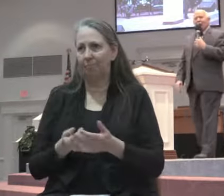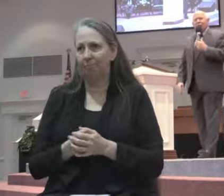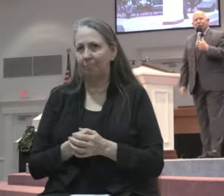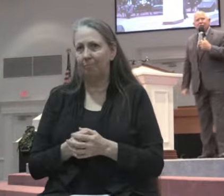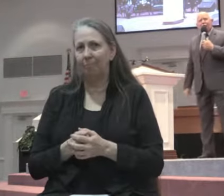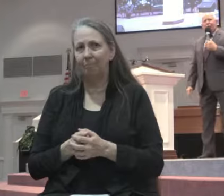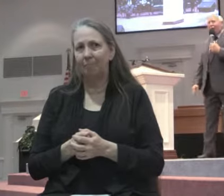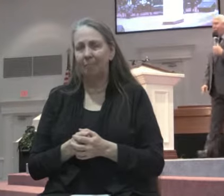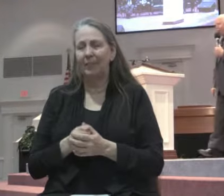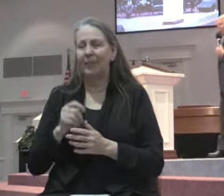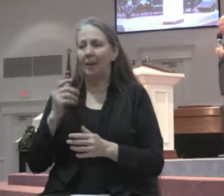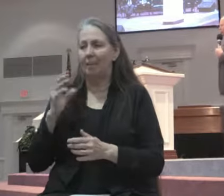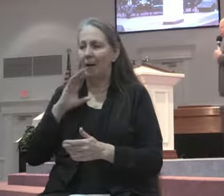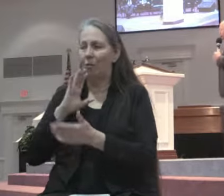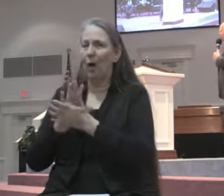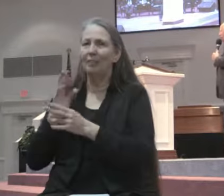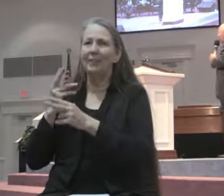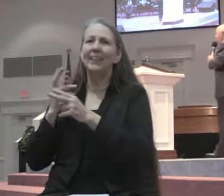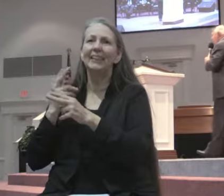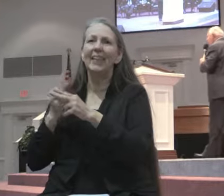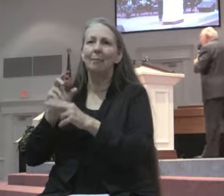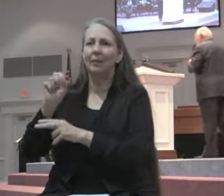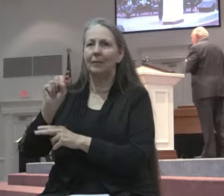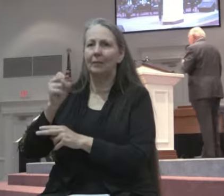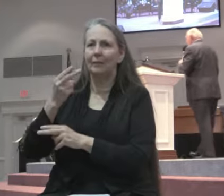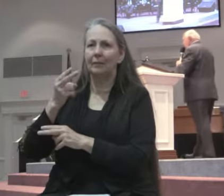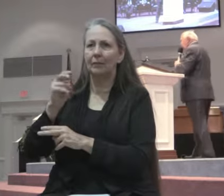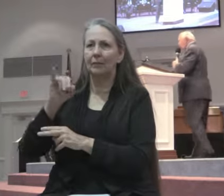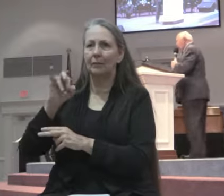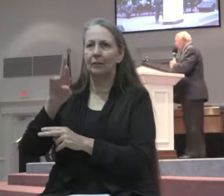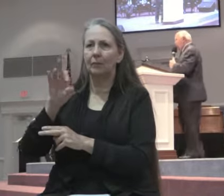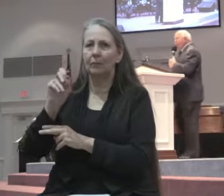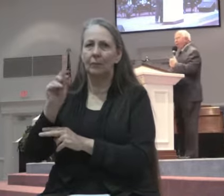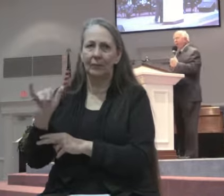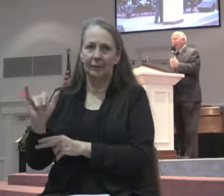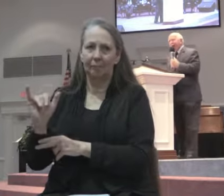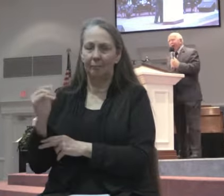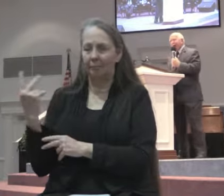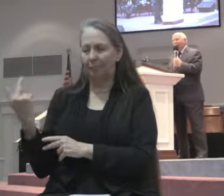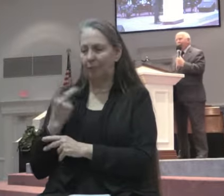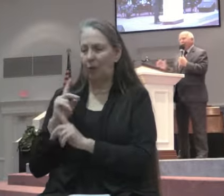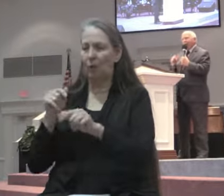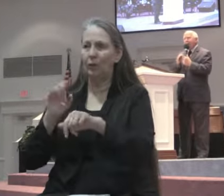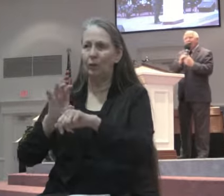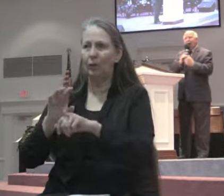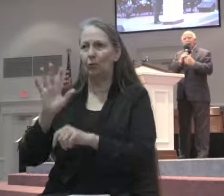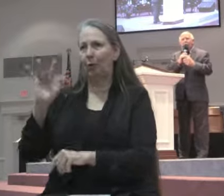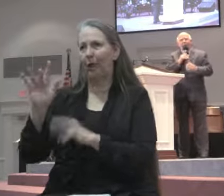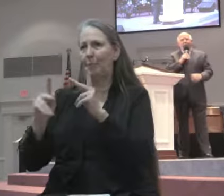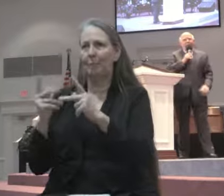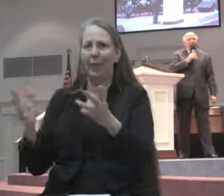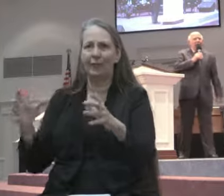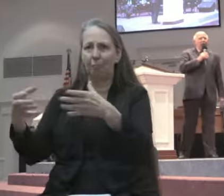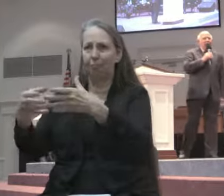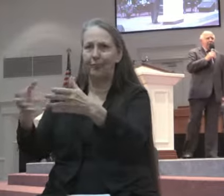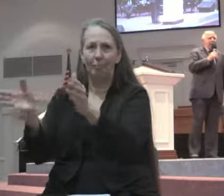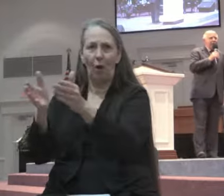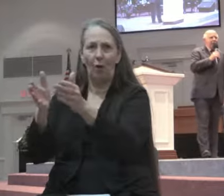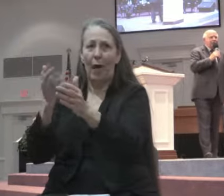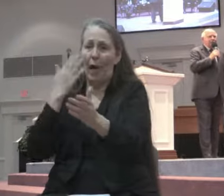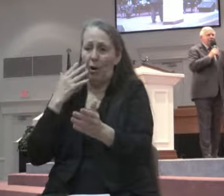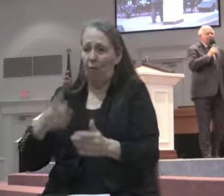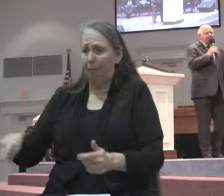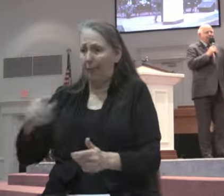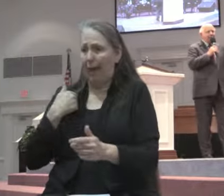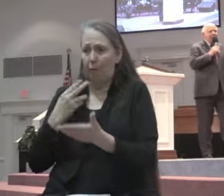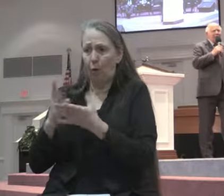Now, since Shurte and I went to Georgia, we had a church with about 25 people, and every one of them, I don't know if anybody had the Holy